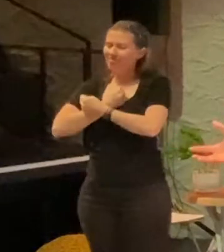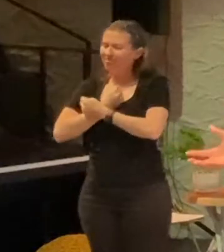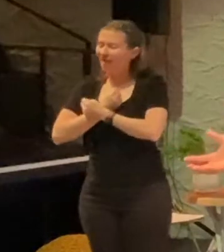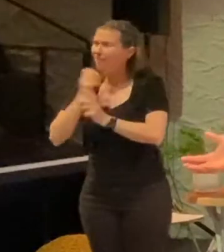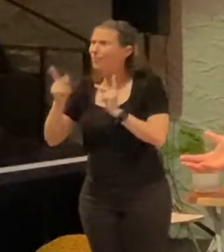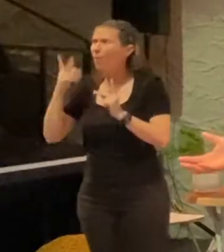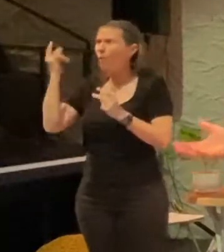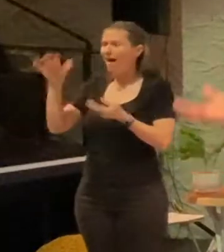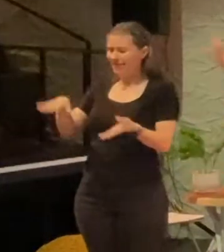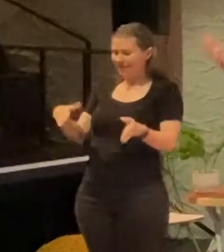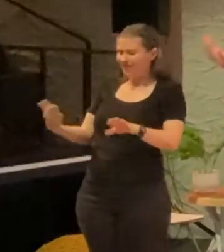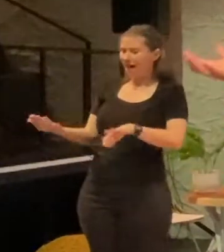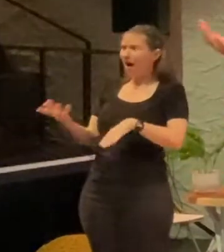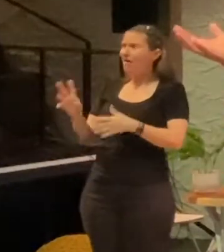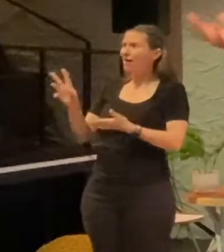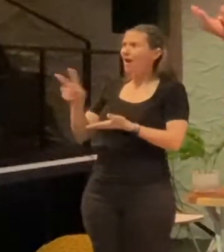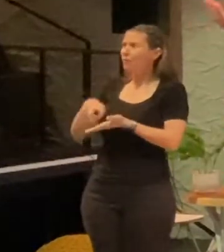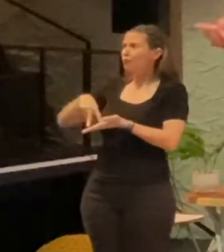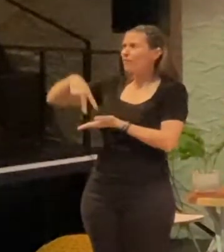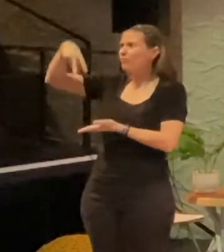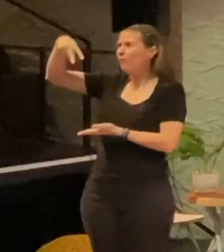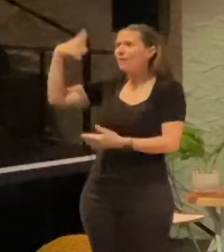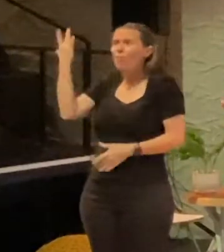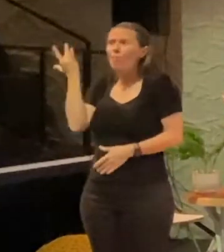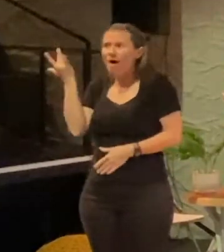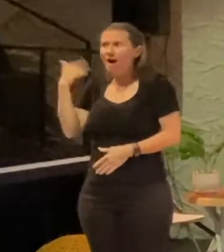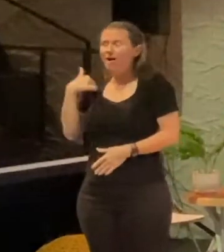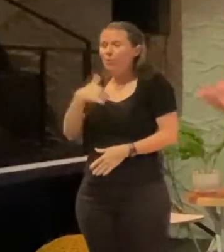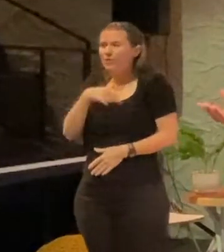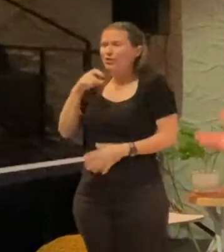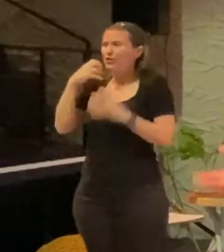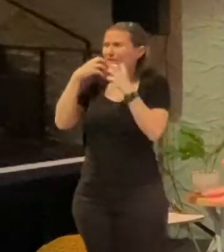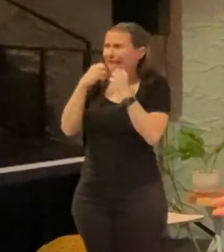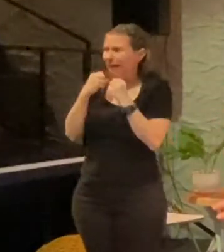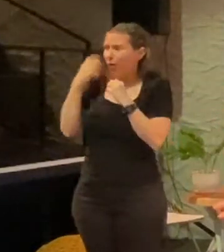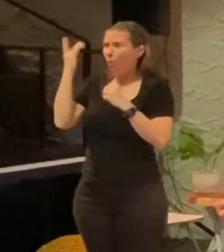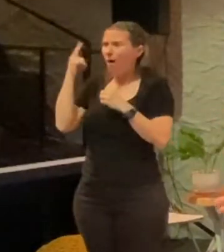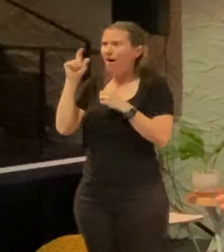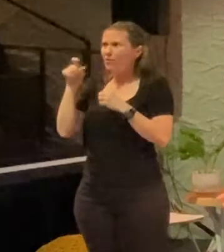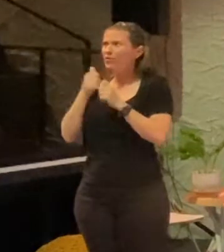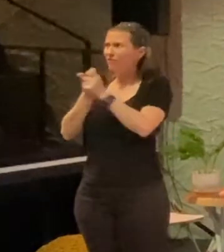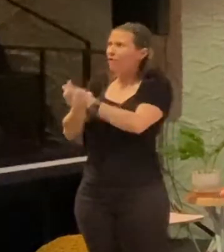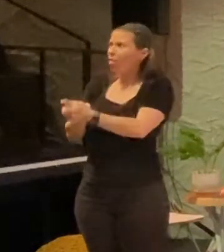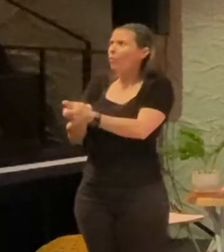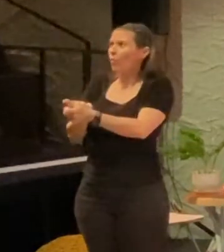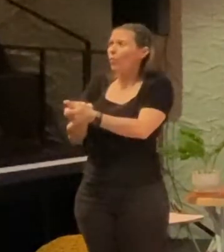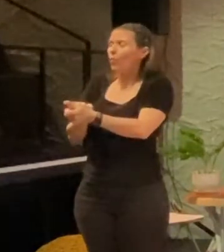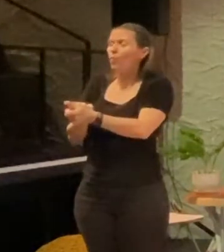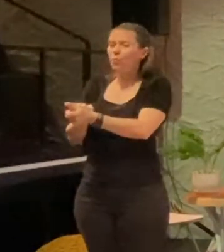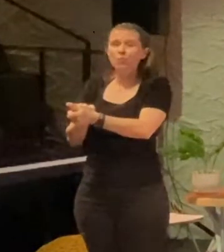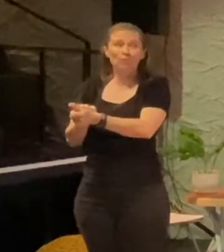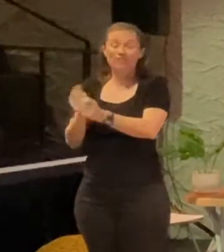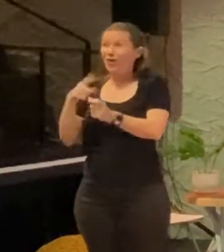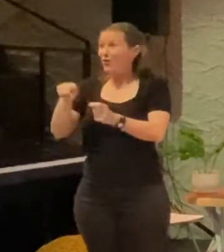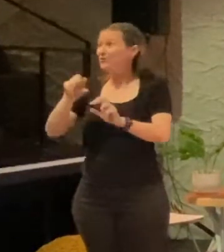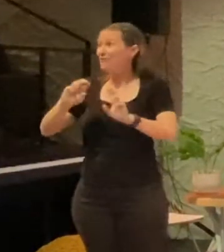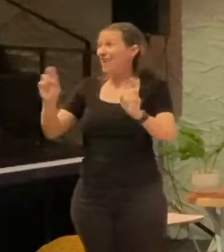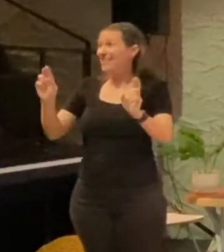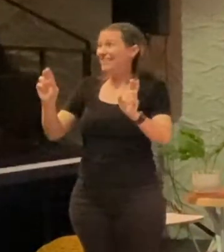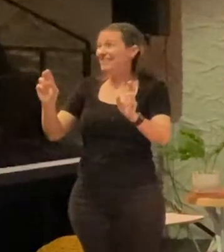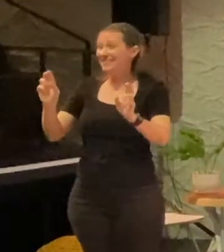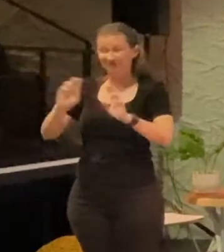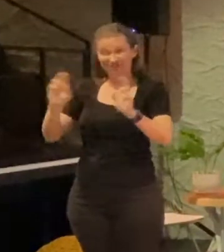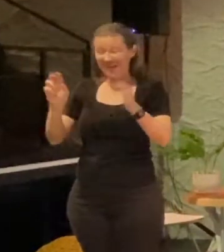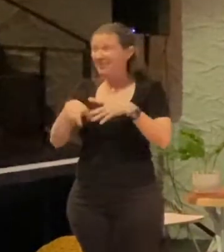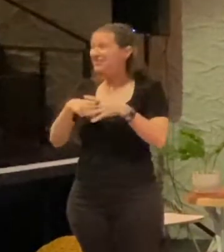he died and resurrected. And what with that, why we should care and why we should follow. Are you guys ready? Yeah. Can we